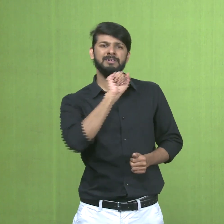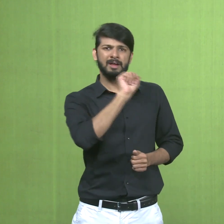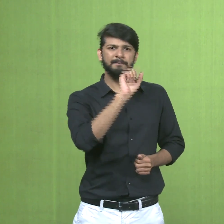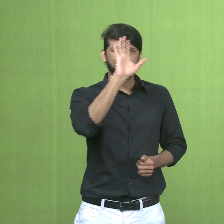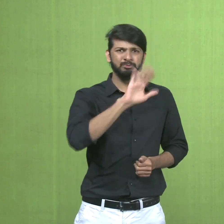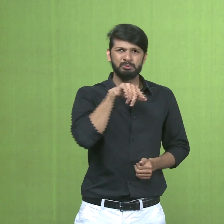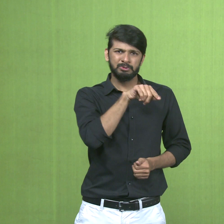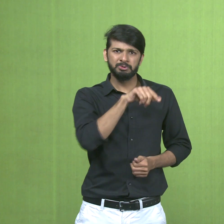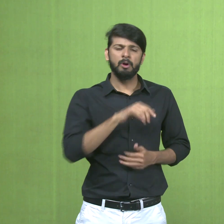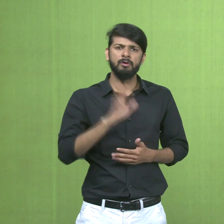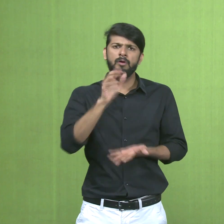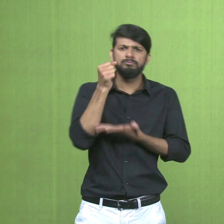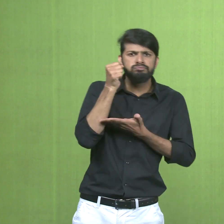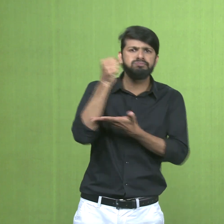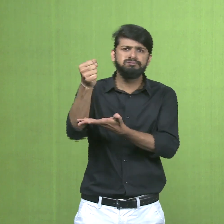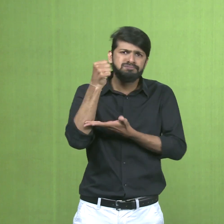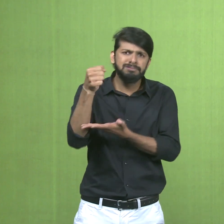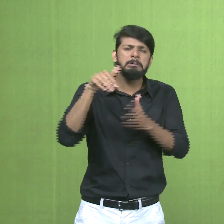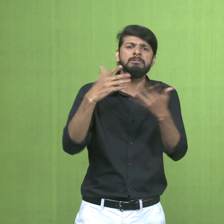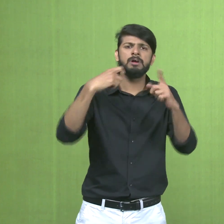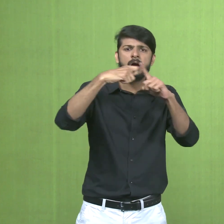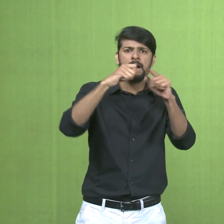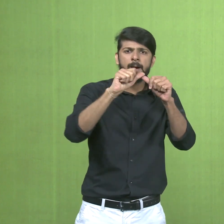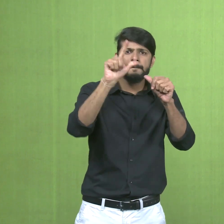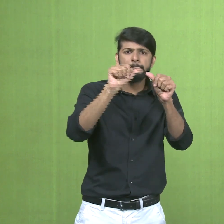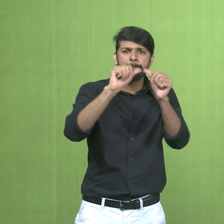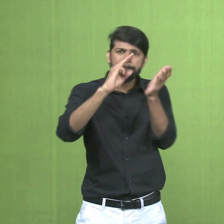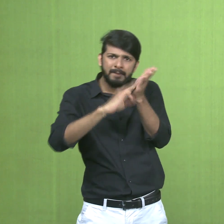It is known that the Mughal rulers were the ones who patronized the kalamkari artwork.